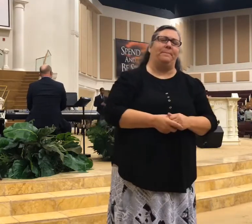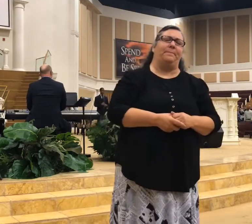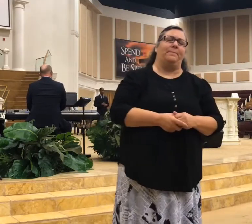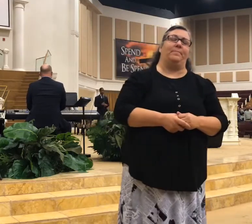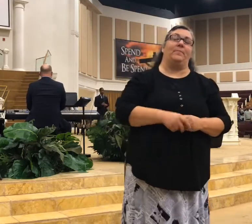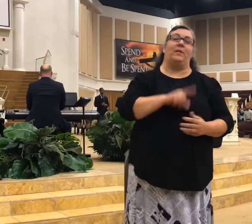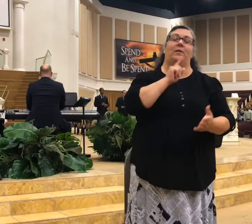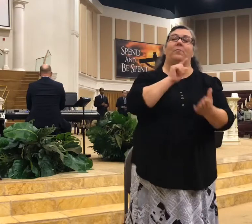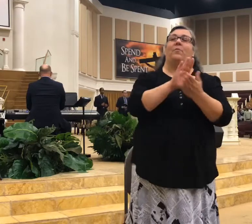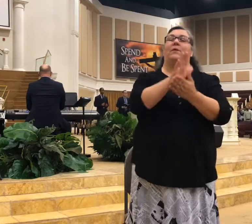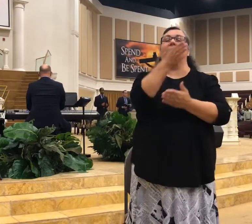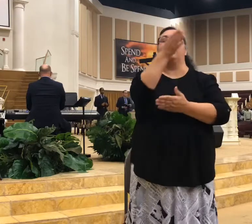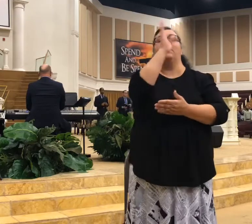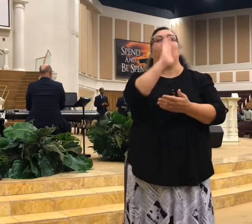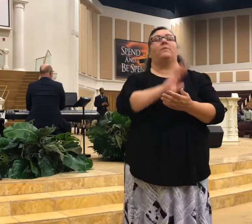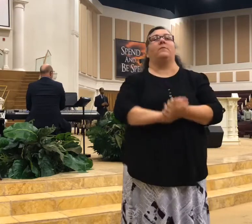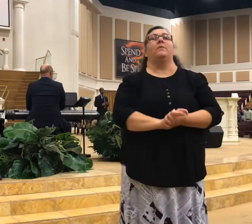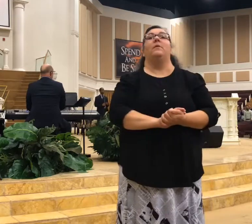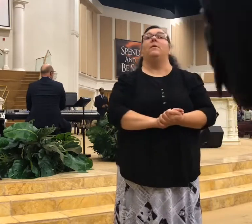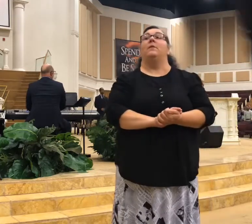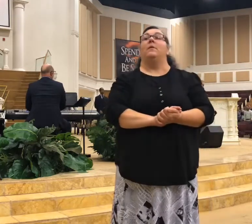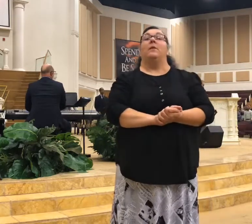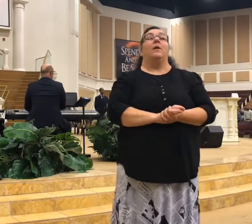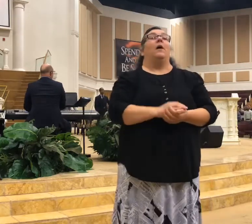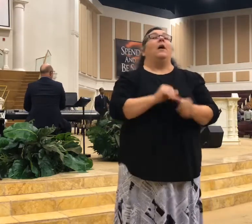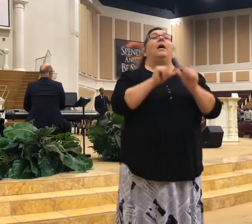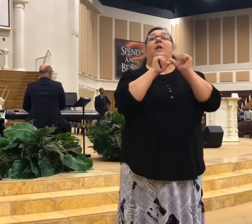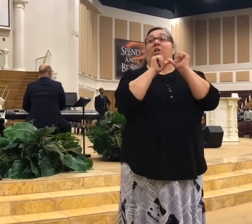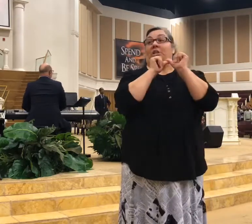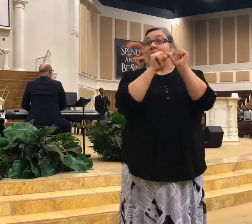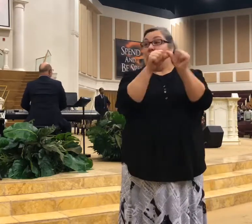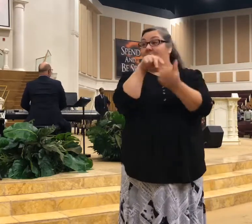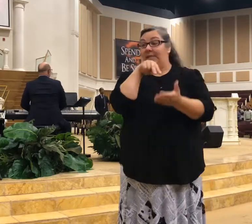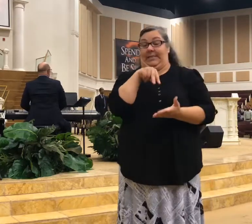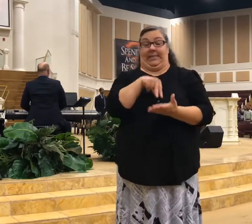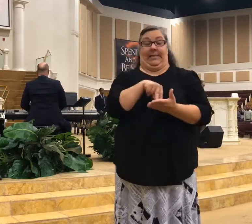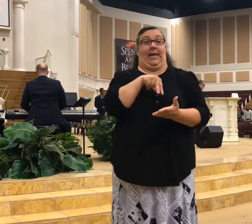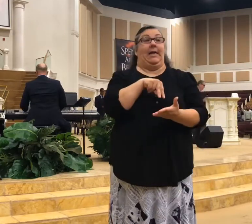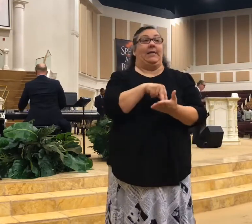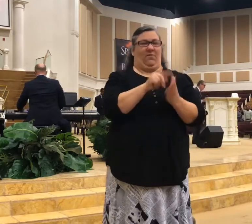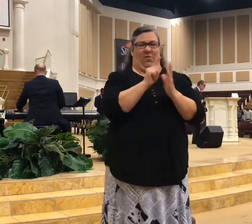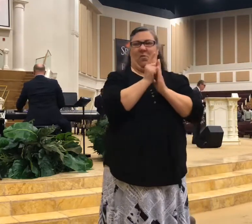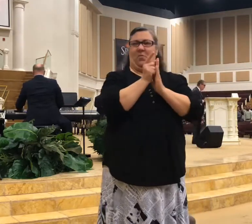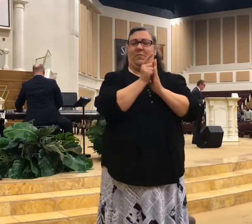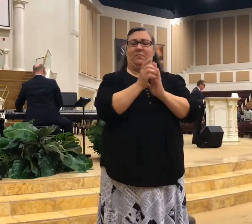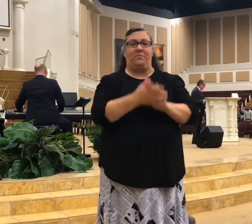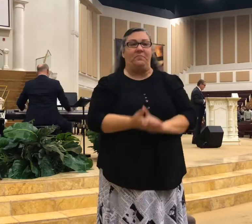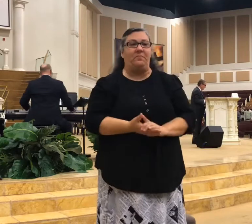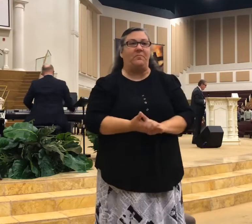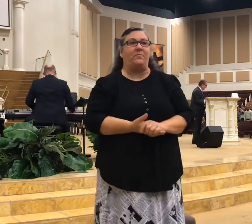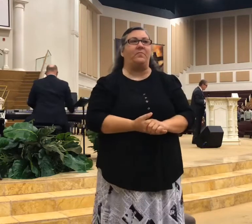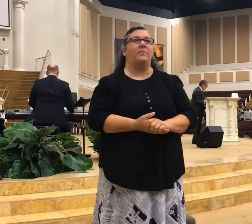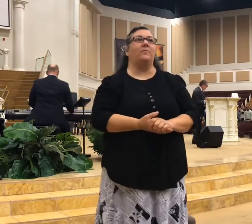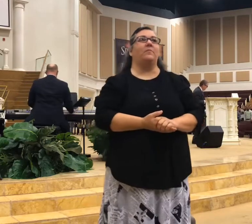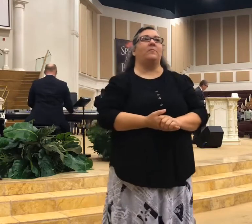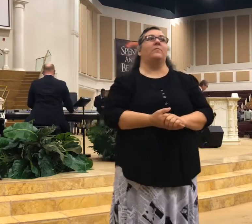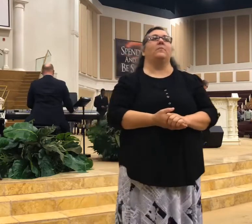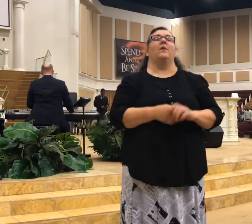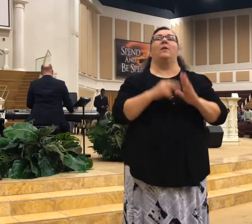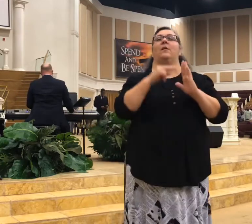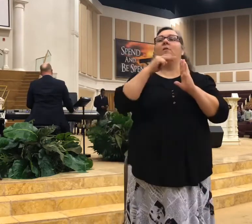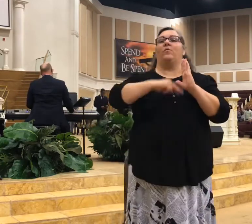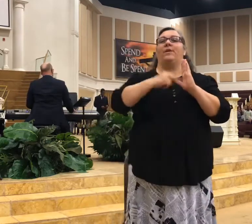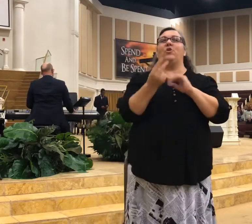name. Praise God. Can I ask you to remain standing for a moment? And I'm going to read